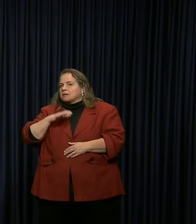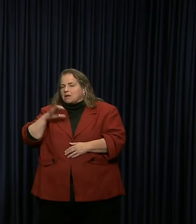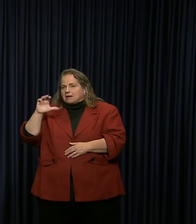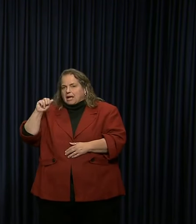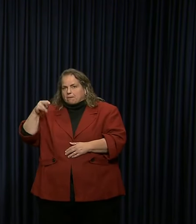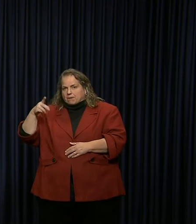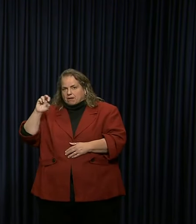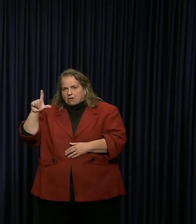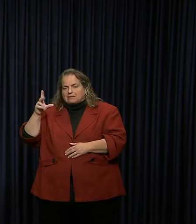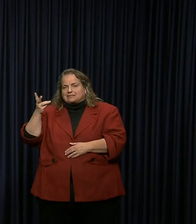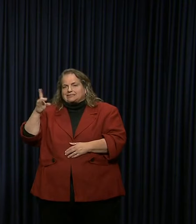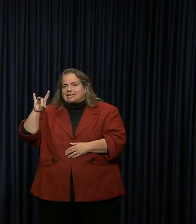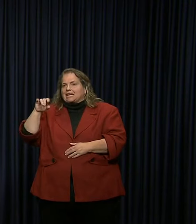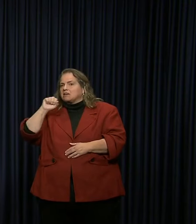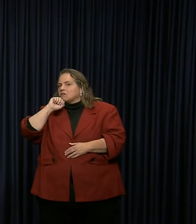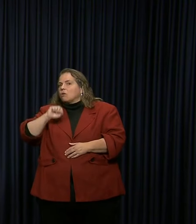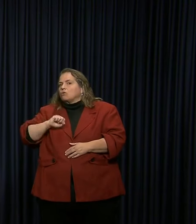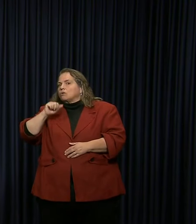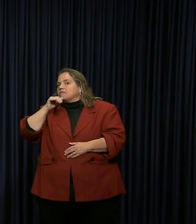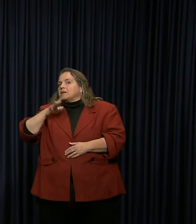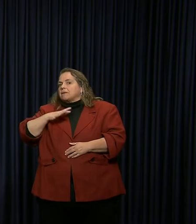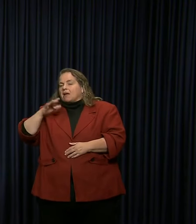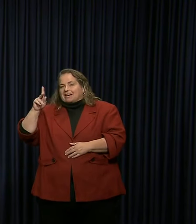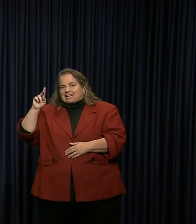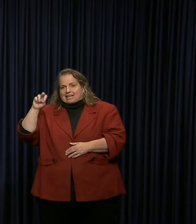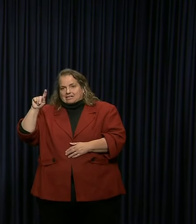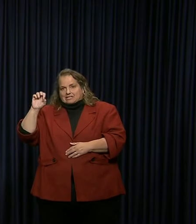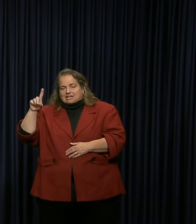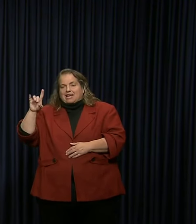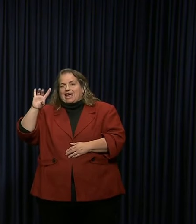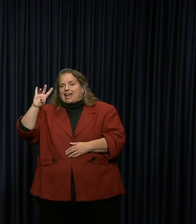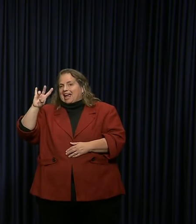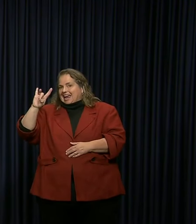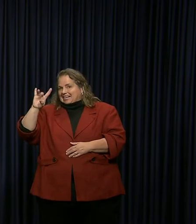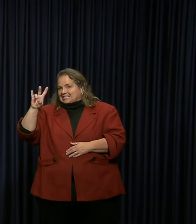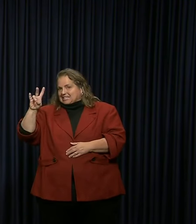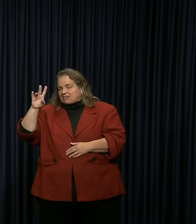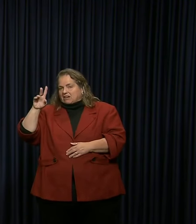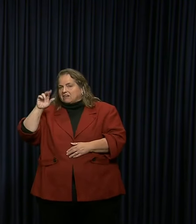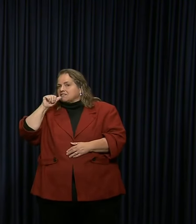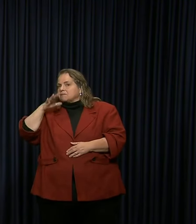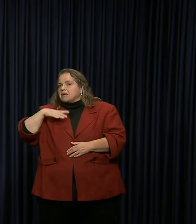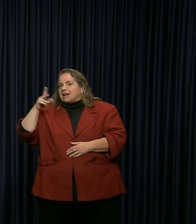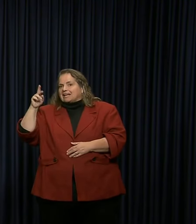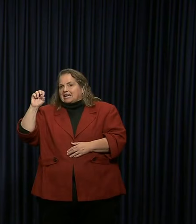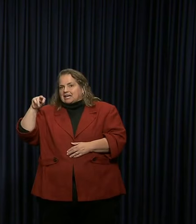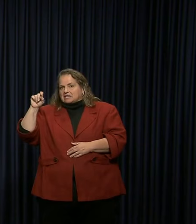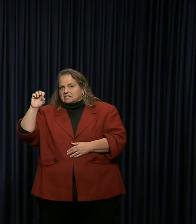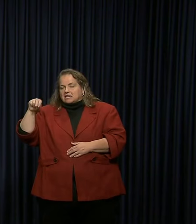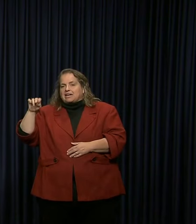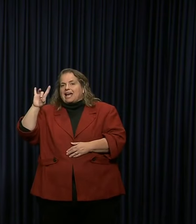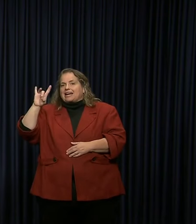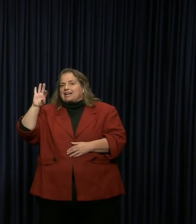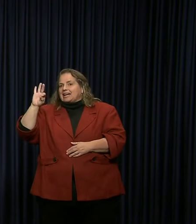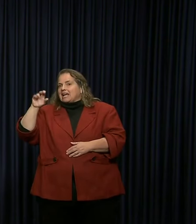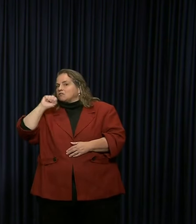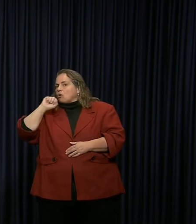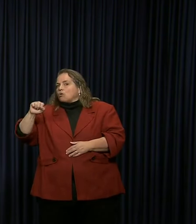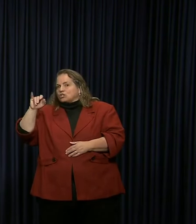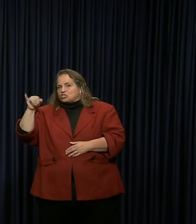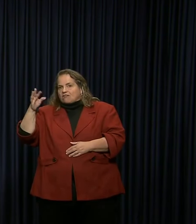a 68-year-old male in Kenton, an 87-year-old female in Kenton, an 89-year-old female in Jefferson, a